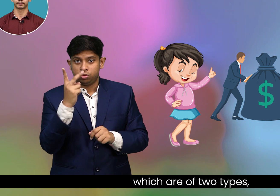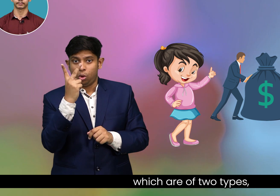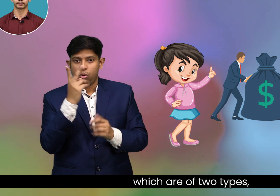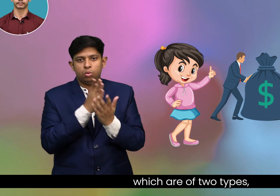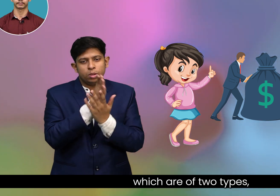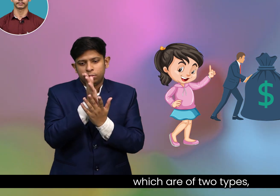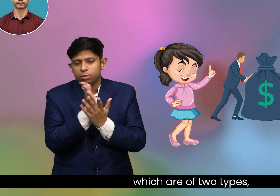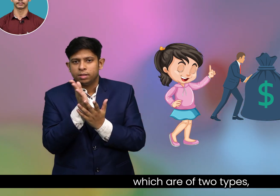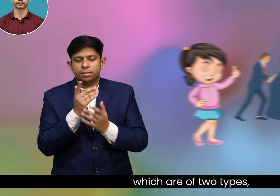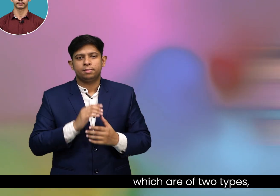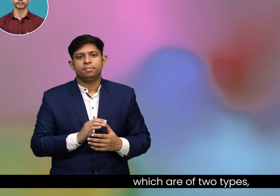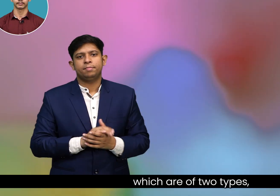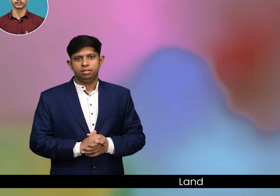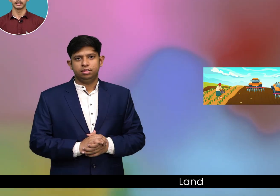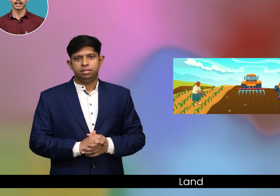types.